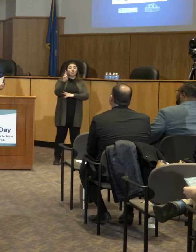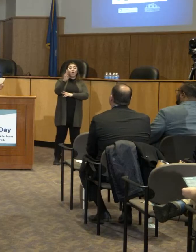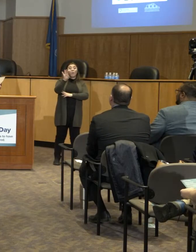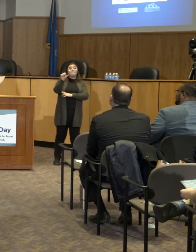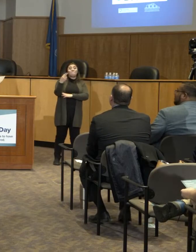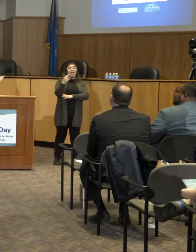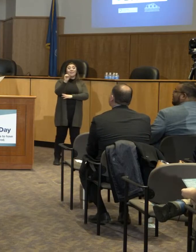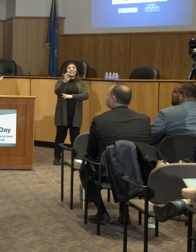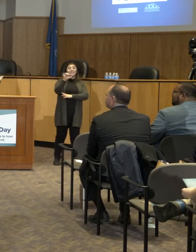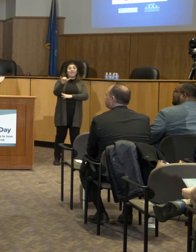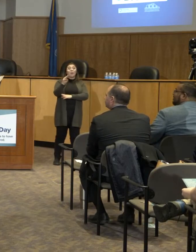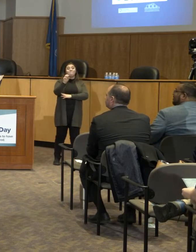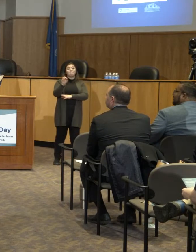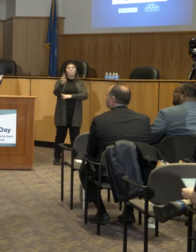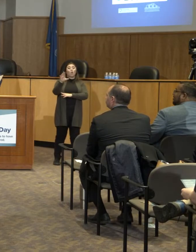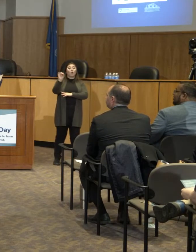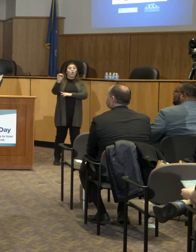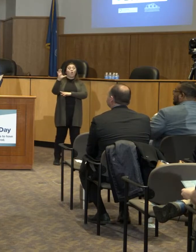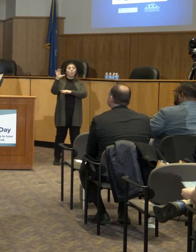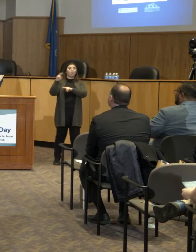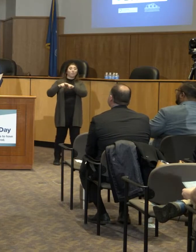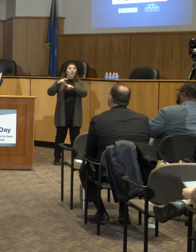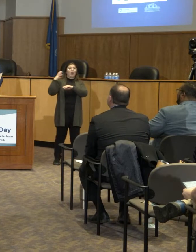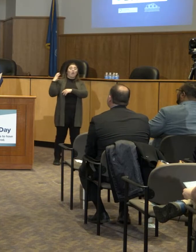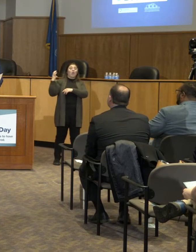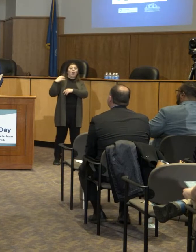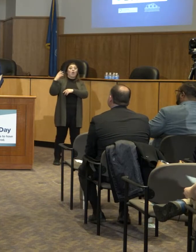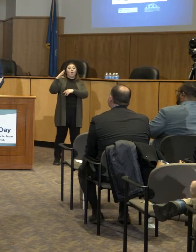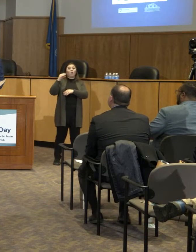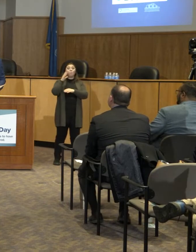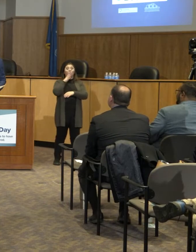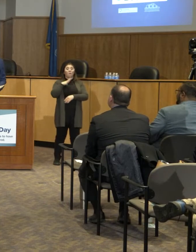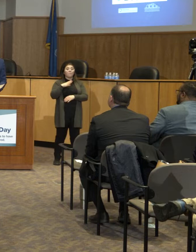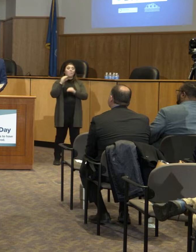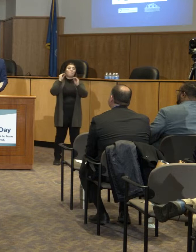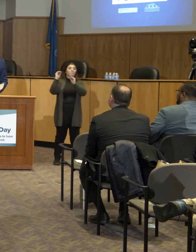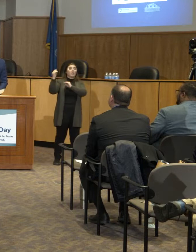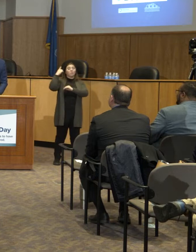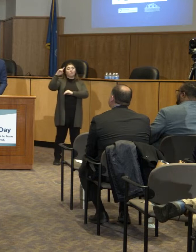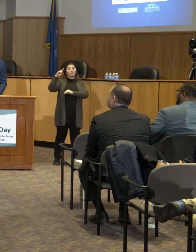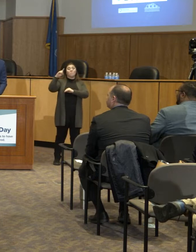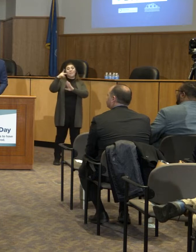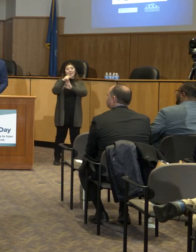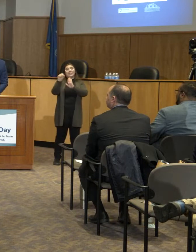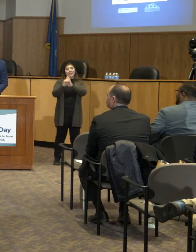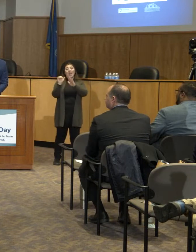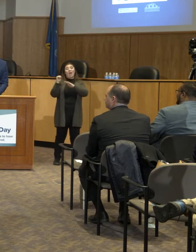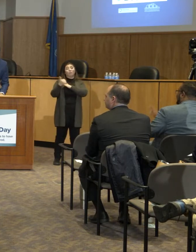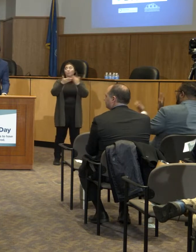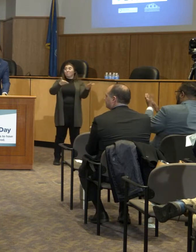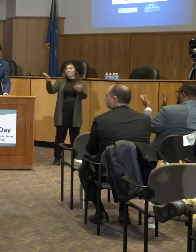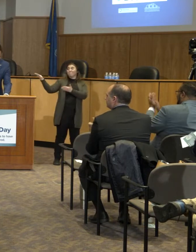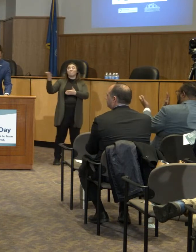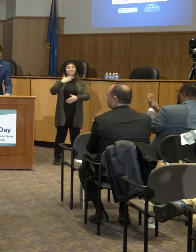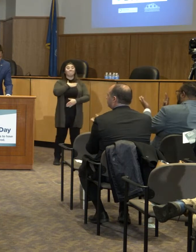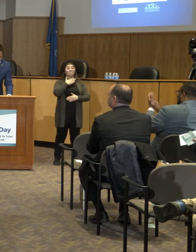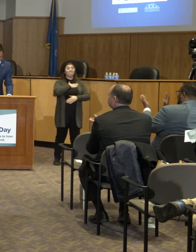Beth Seymour, Co-Chair, Commission for Women and Professor at Penn State, Altoona. Dr. Seymour, please.